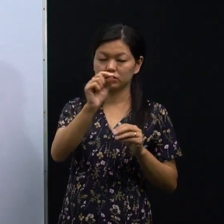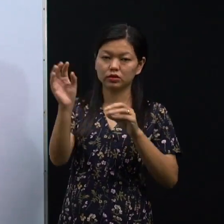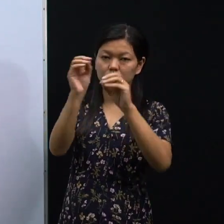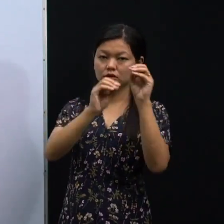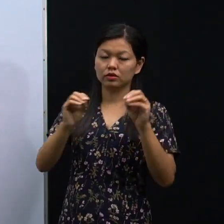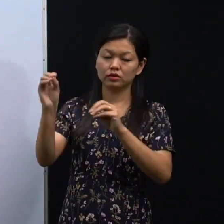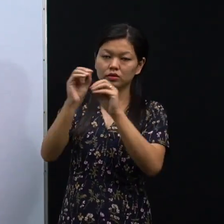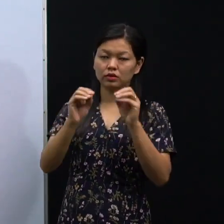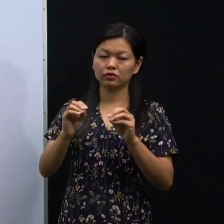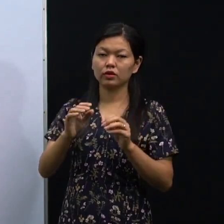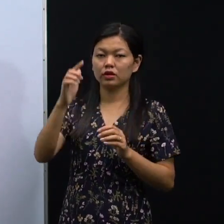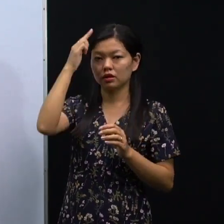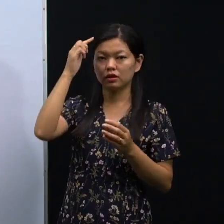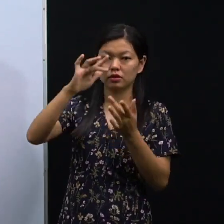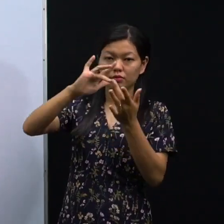one.